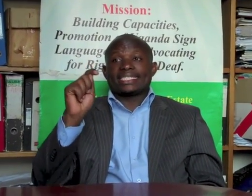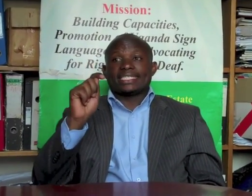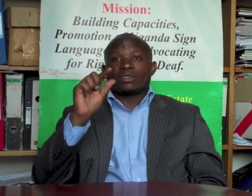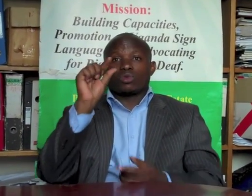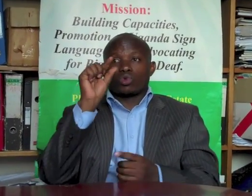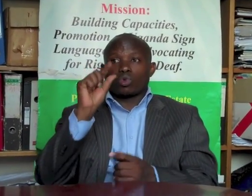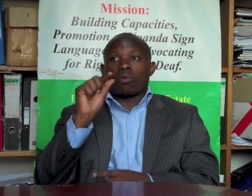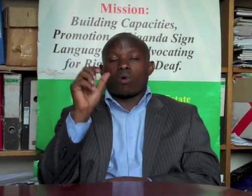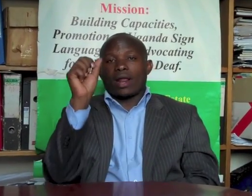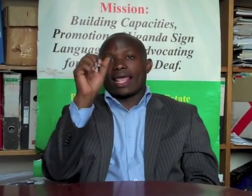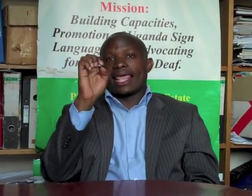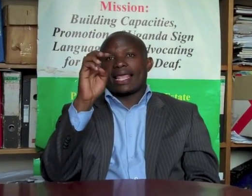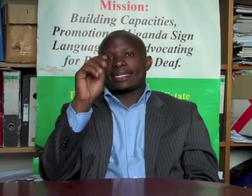Yes, to a small extent,